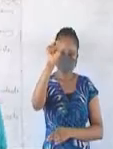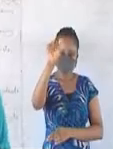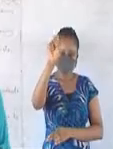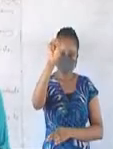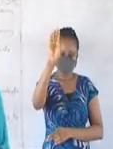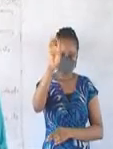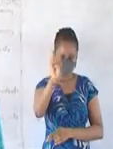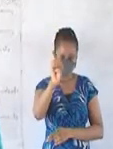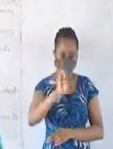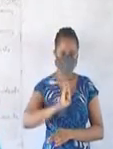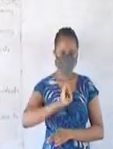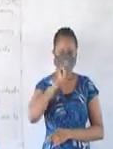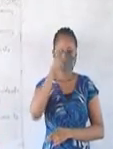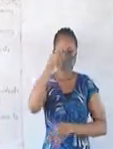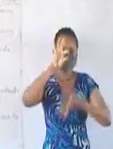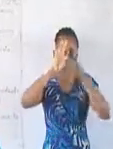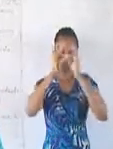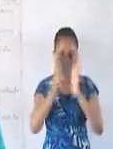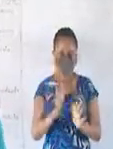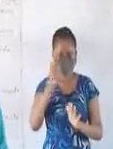a mathematics instructor.